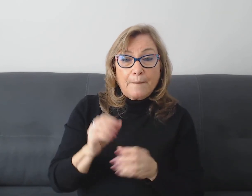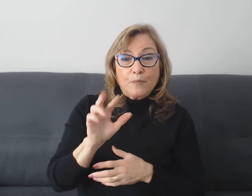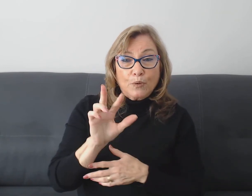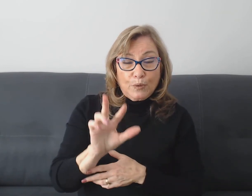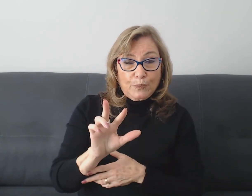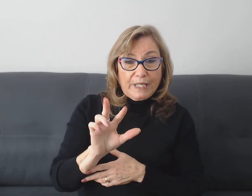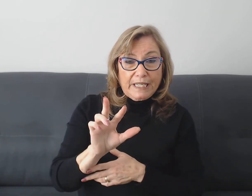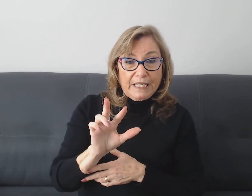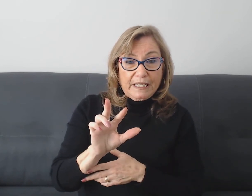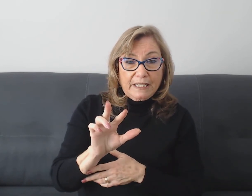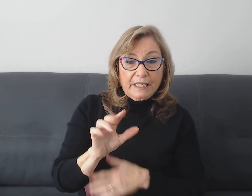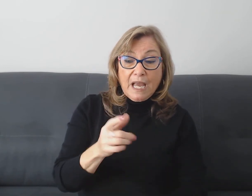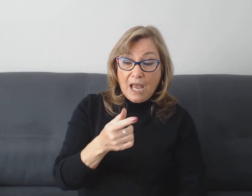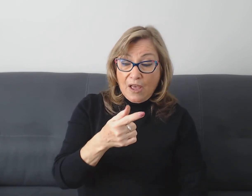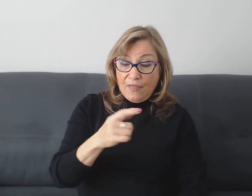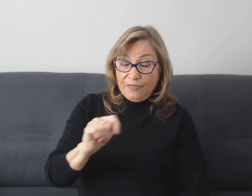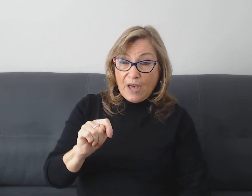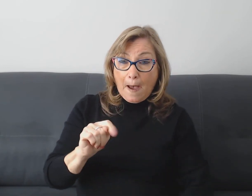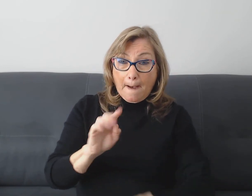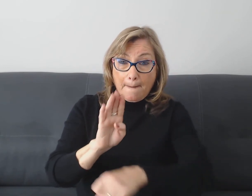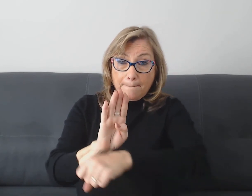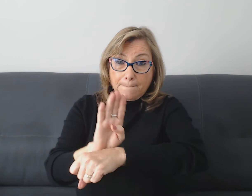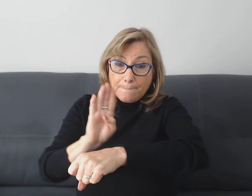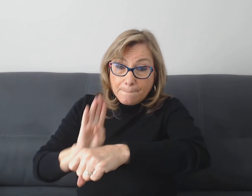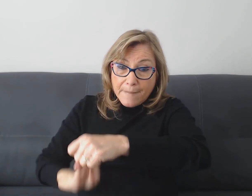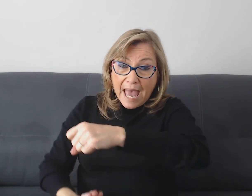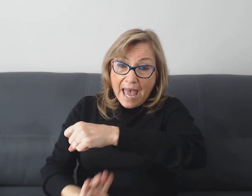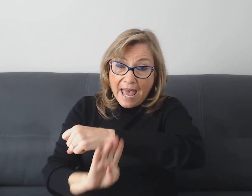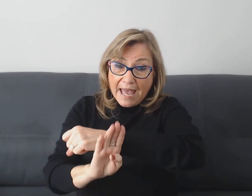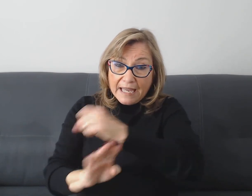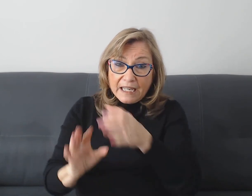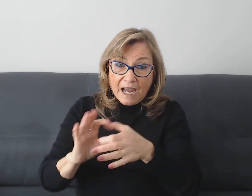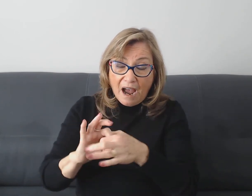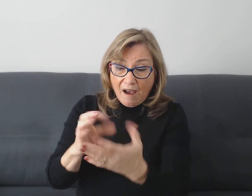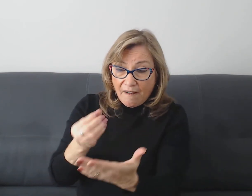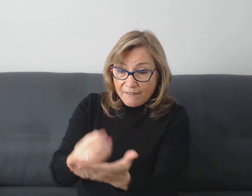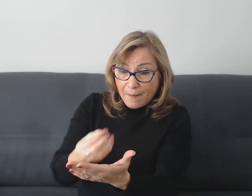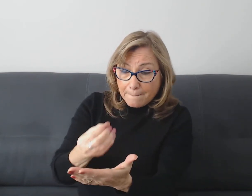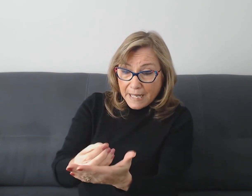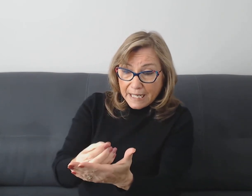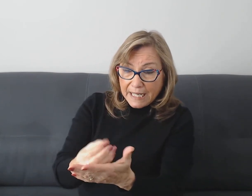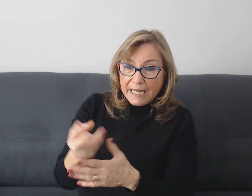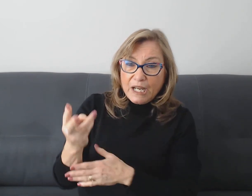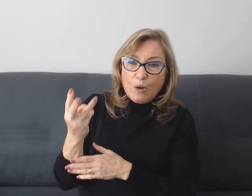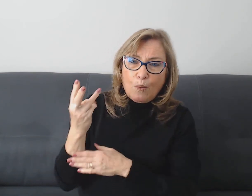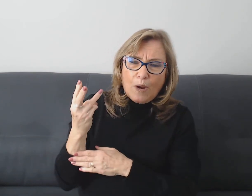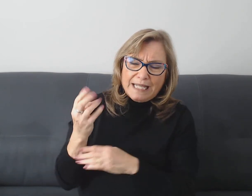The bag of money was inches from my grasp.